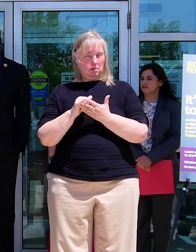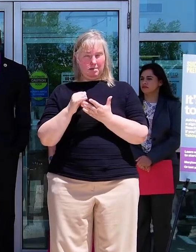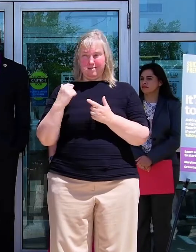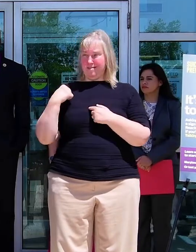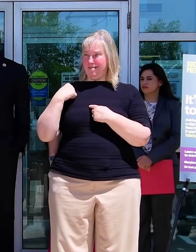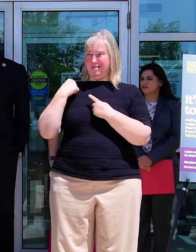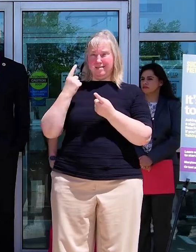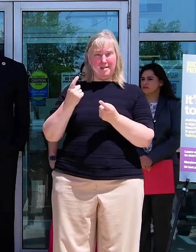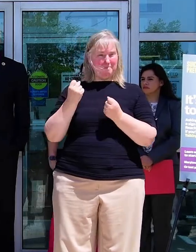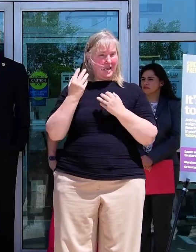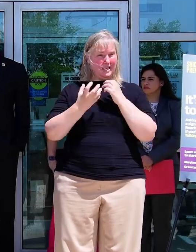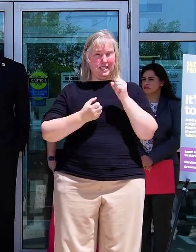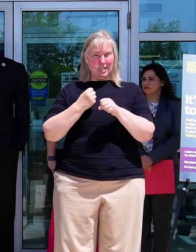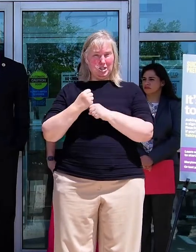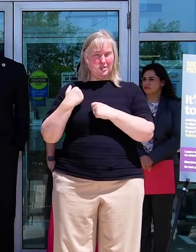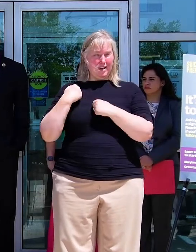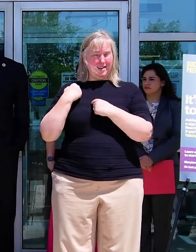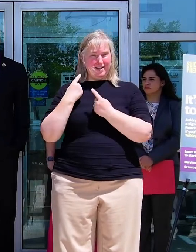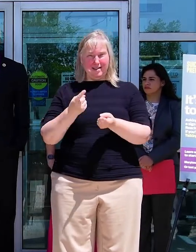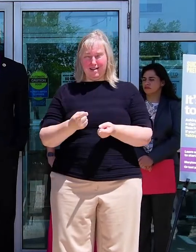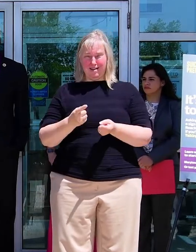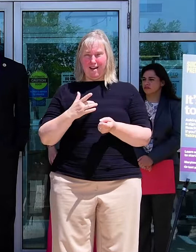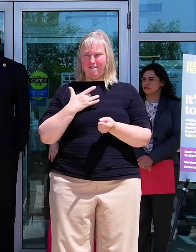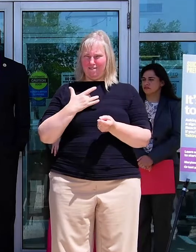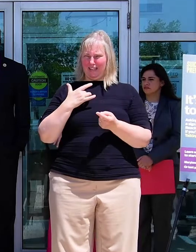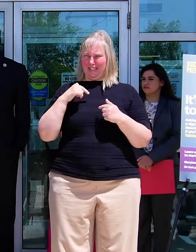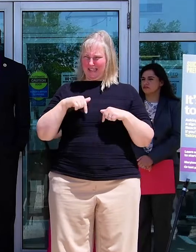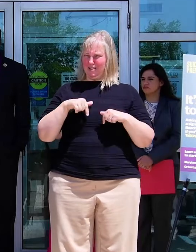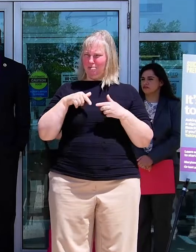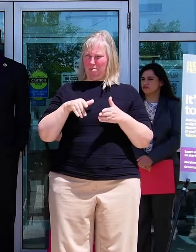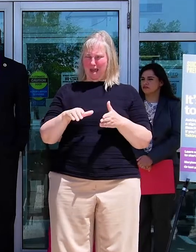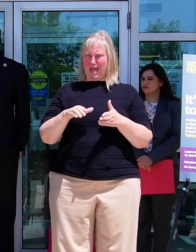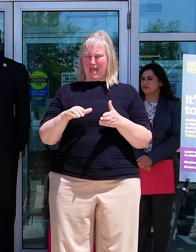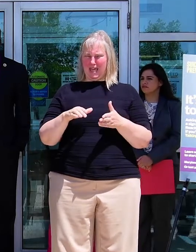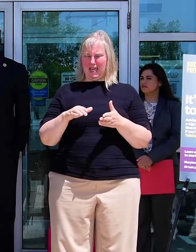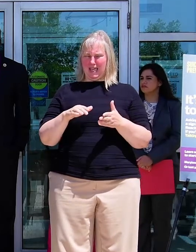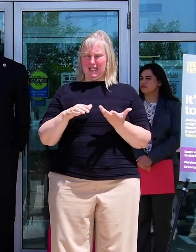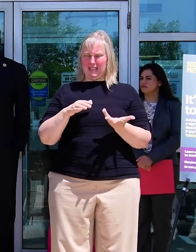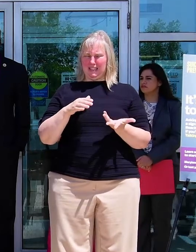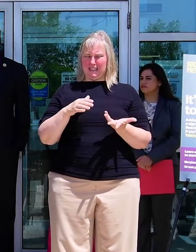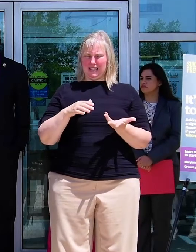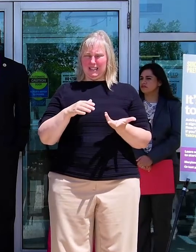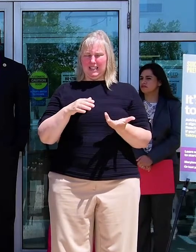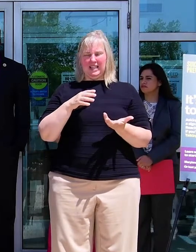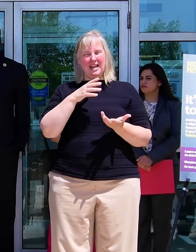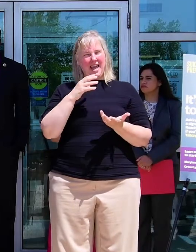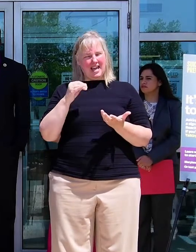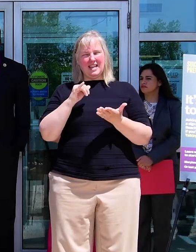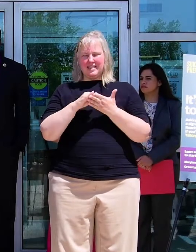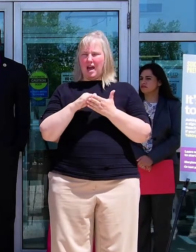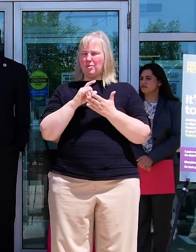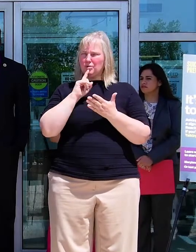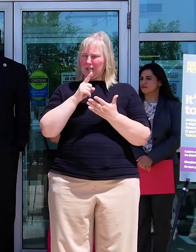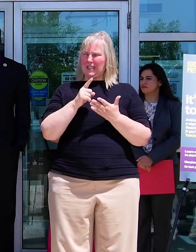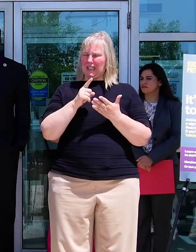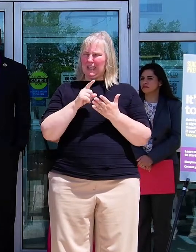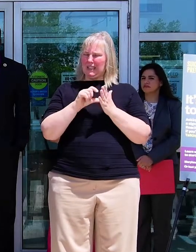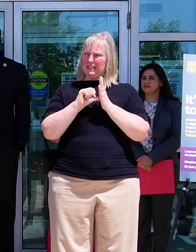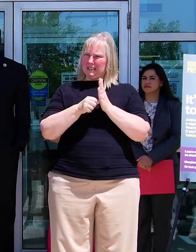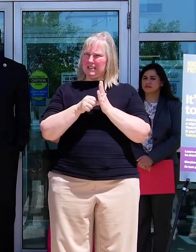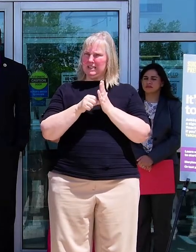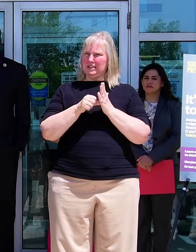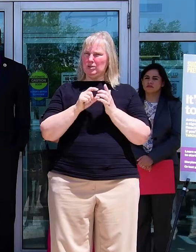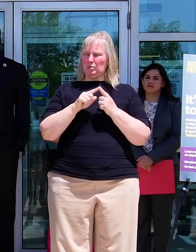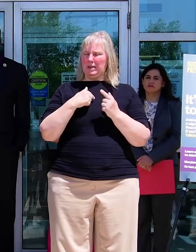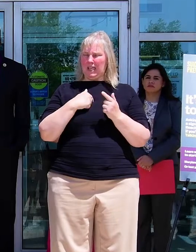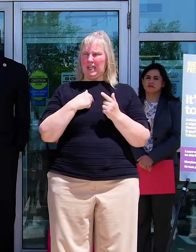however many years have passed feeling this way. And that was an inflection point for me. The wheels